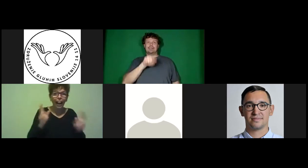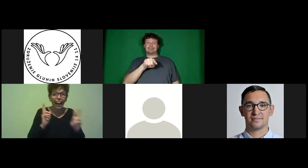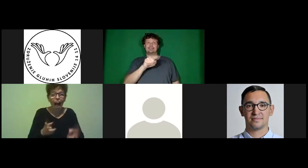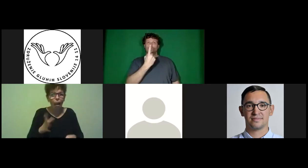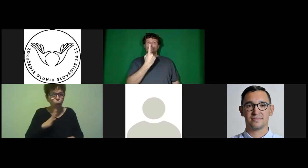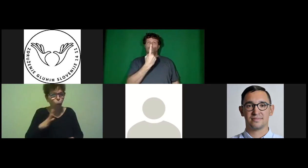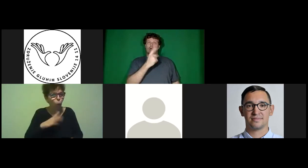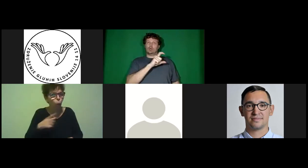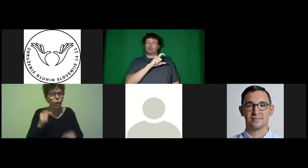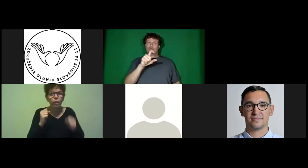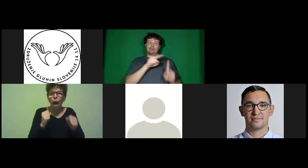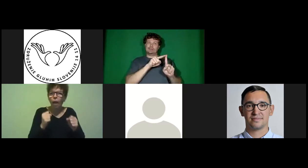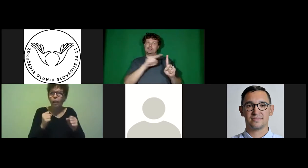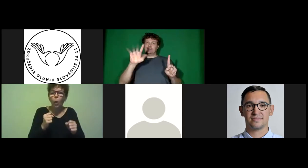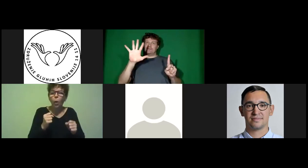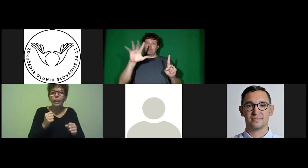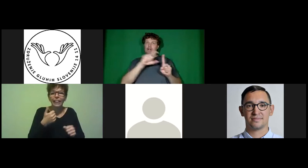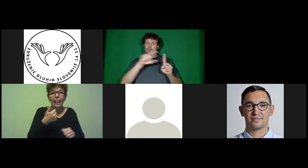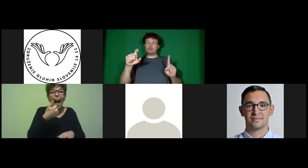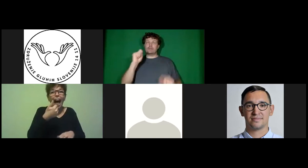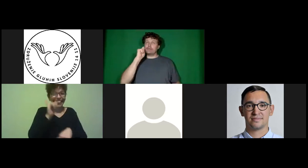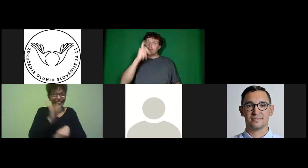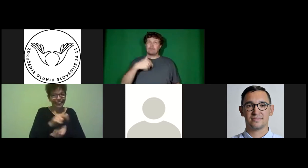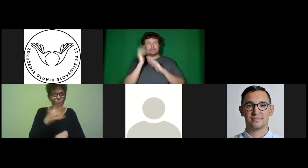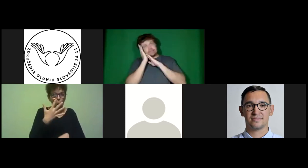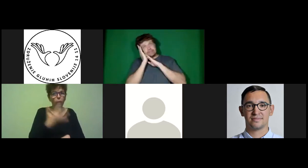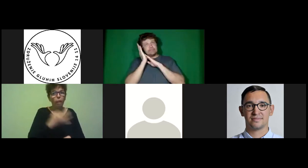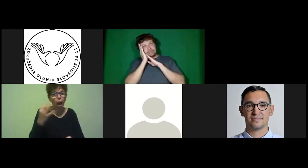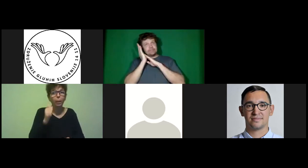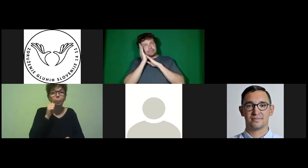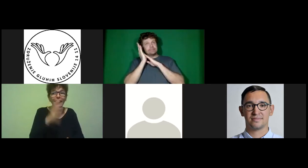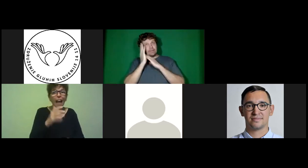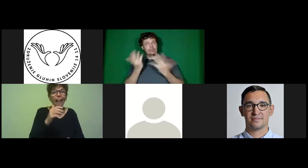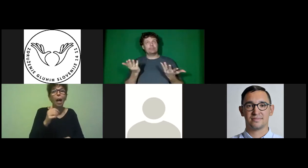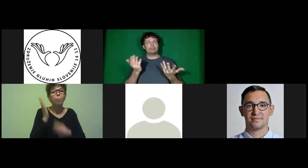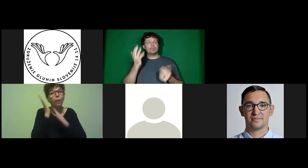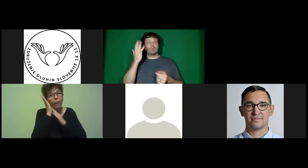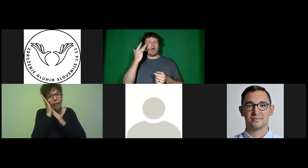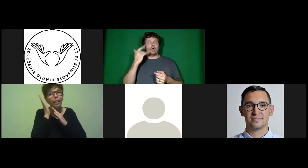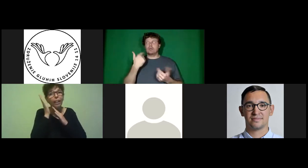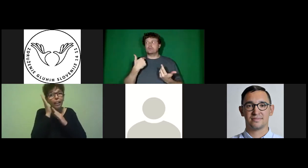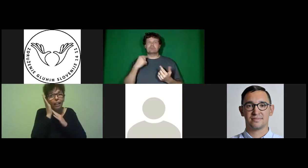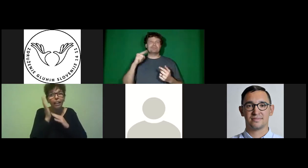it takes you to dance. You can't show, you're not allowed to show that on your face, right?